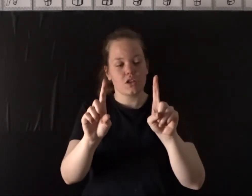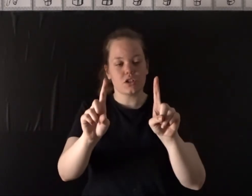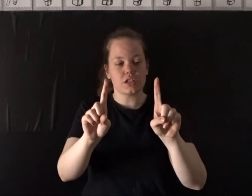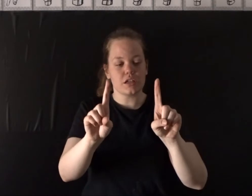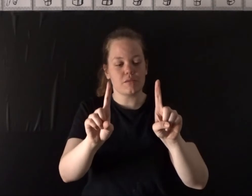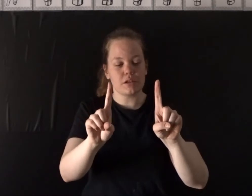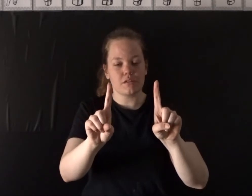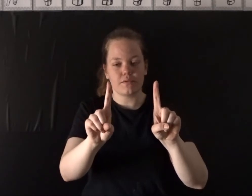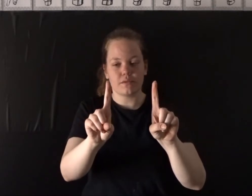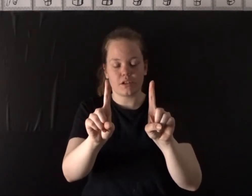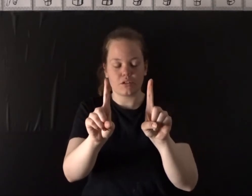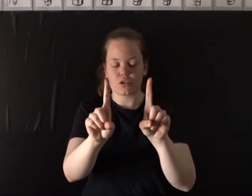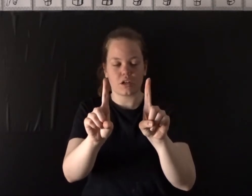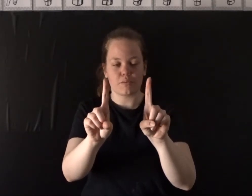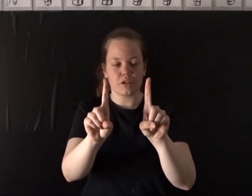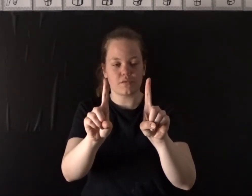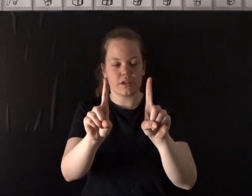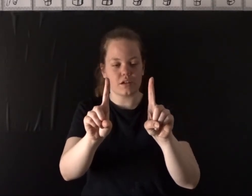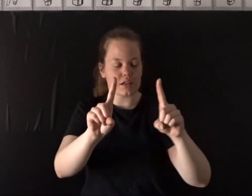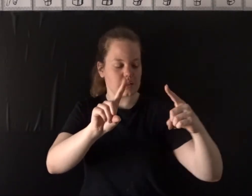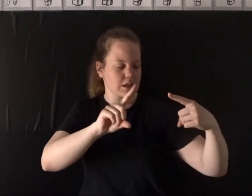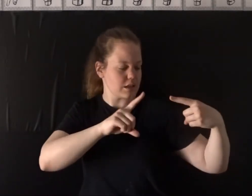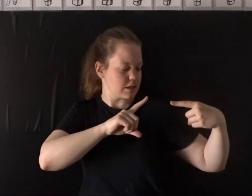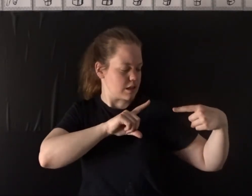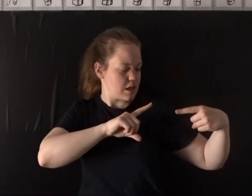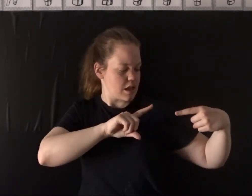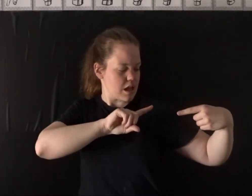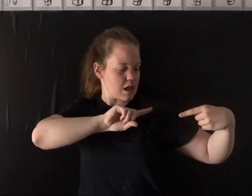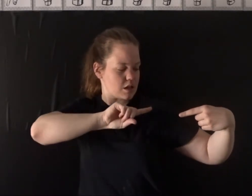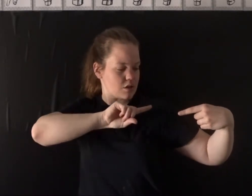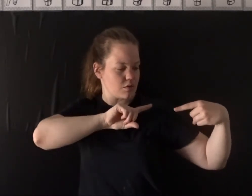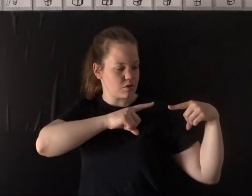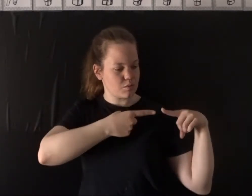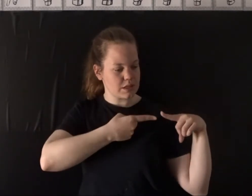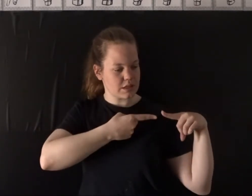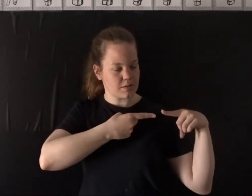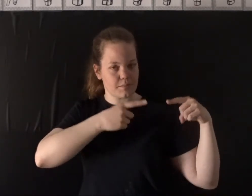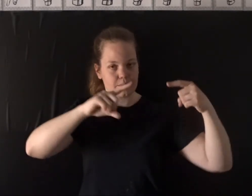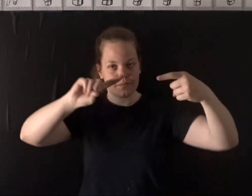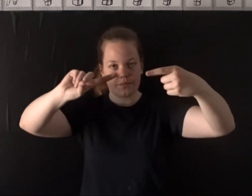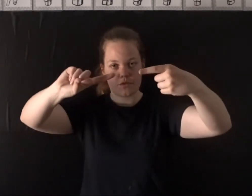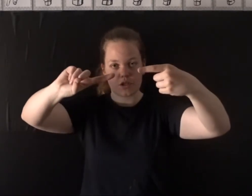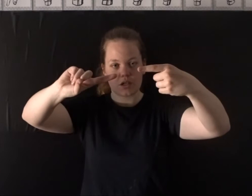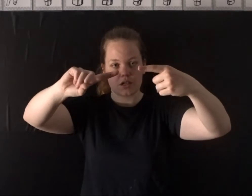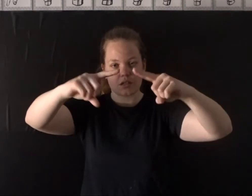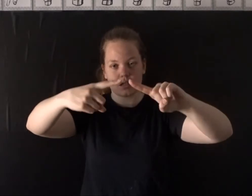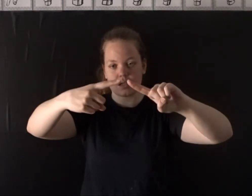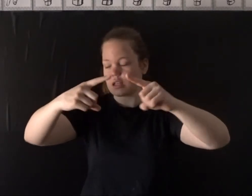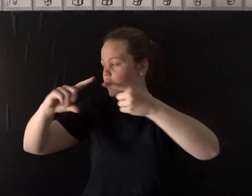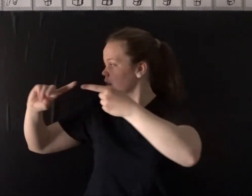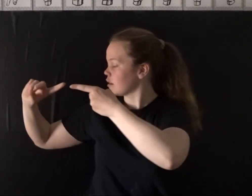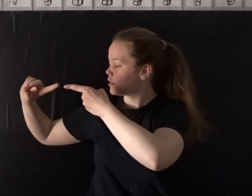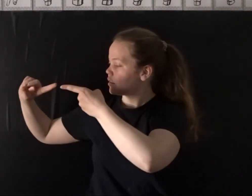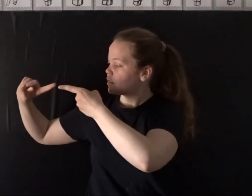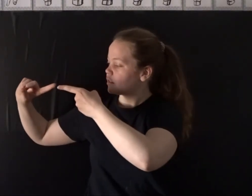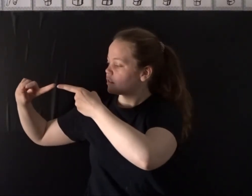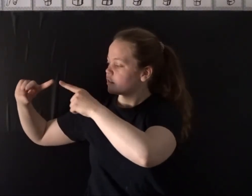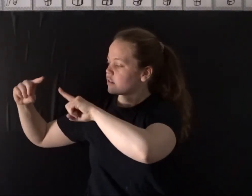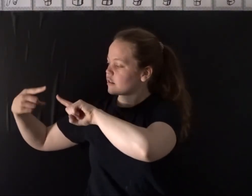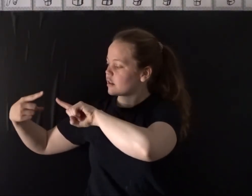you take your your pointer fingers like this, and you twist them, just like that.